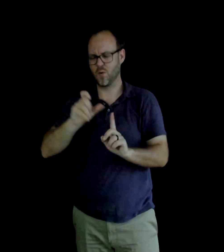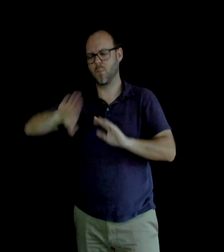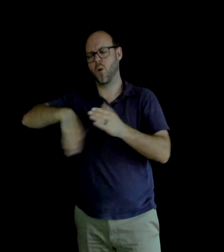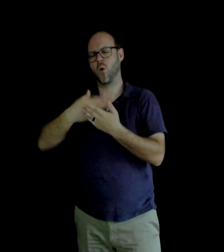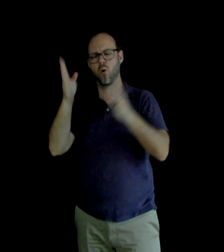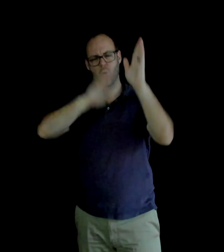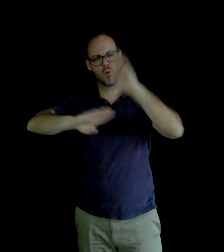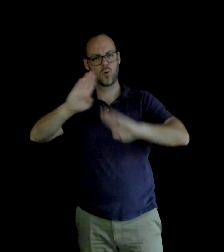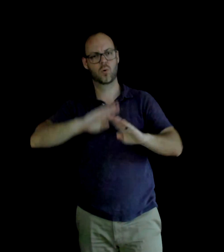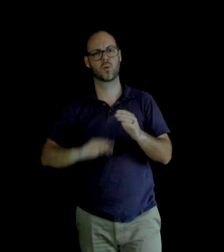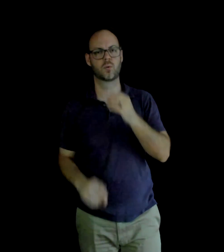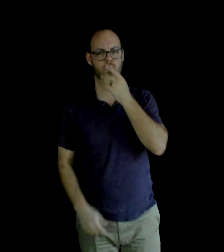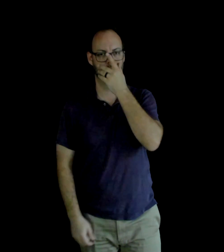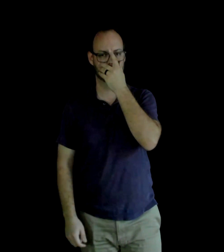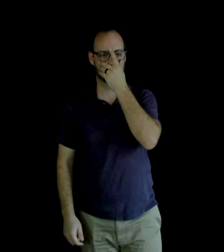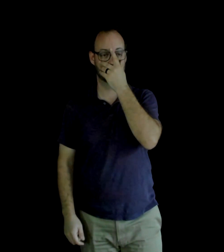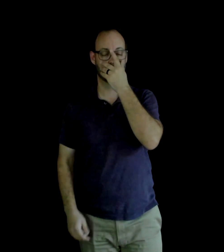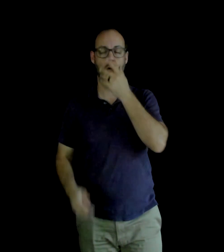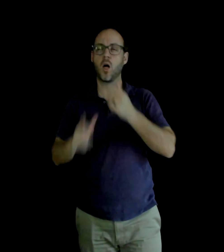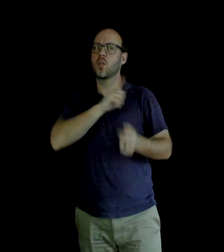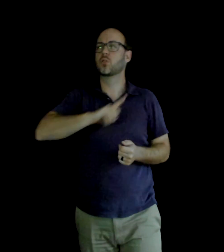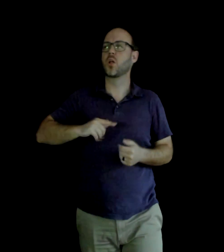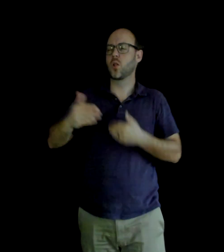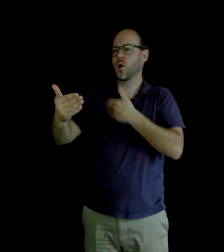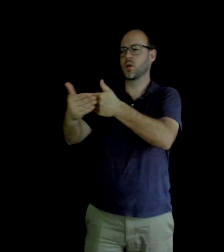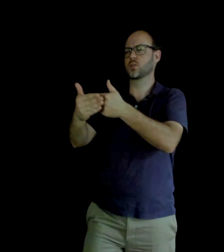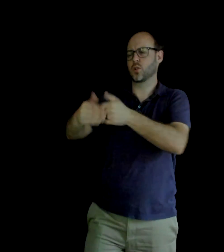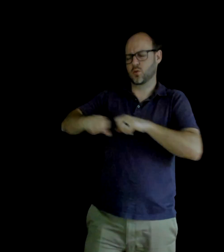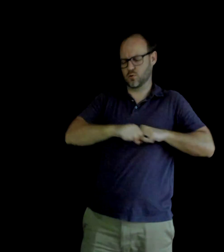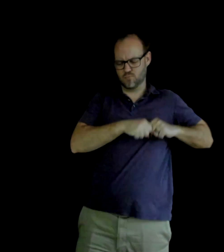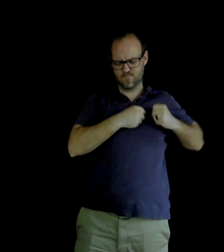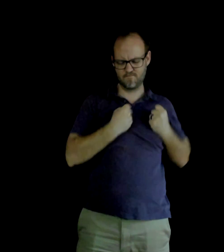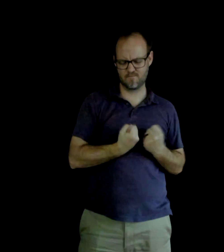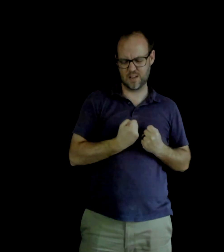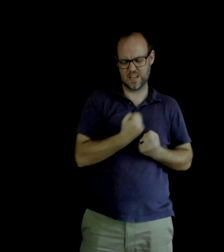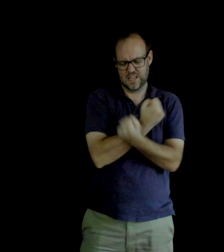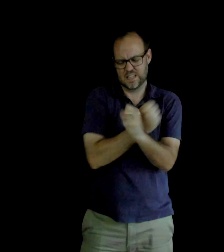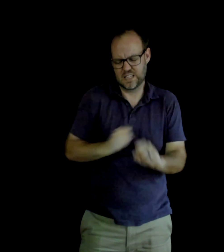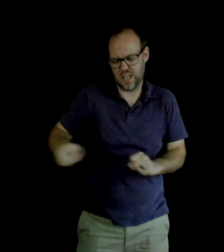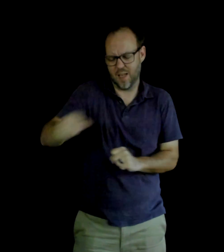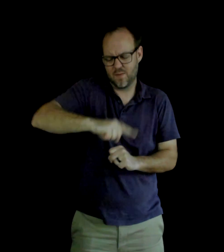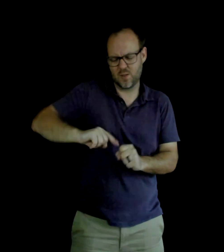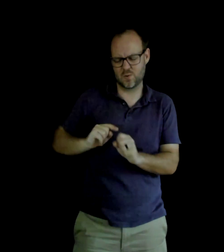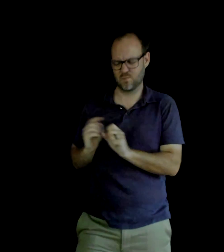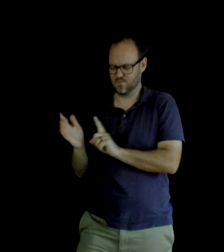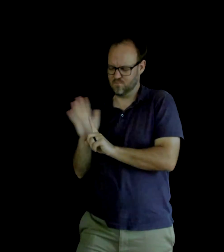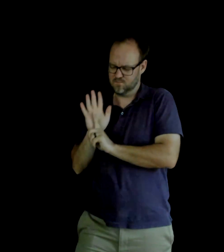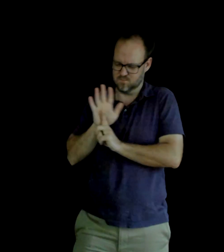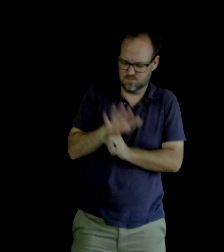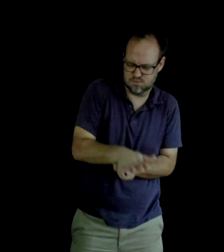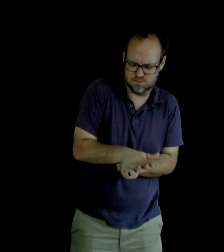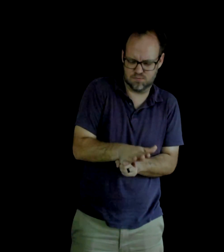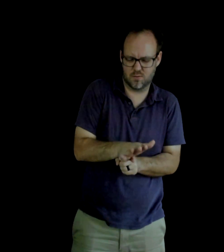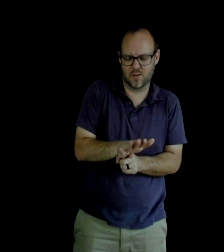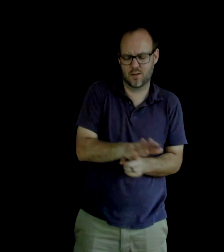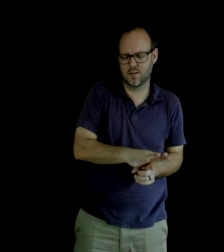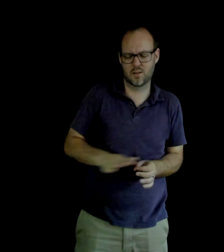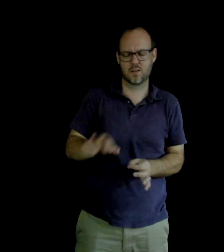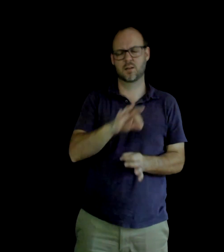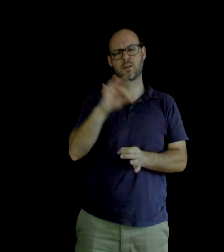their troubles. The Lord is close to the brokenhearted and saves those who are crushed in spirit. The Lord